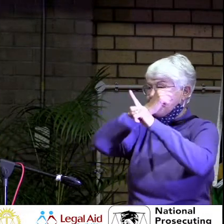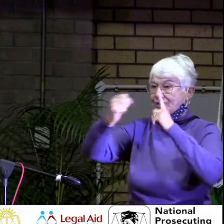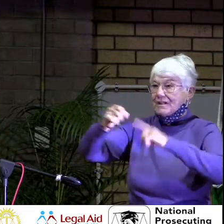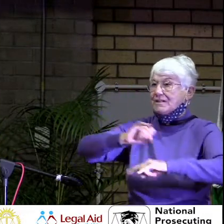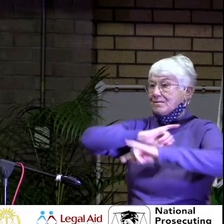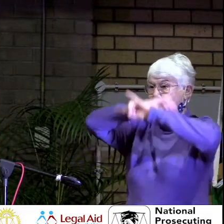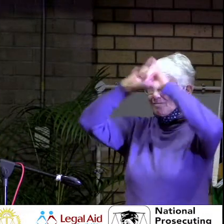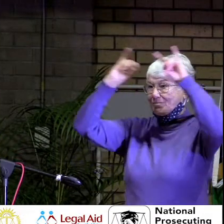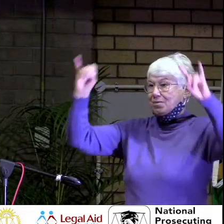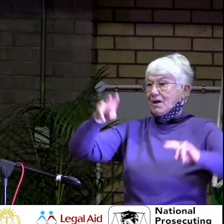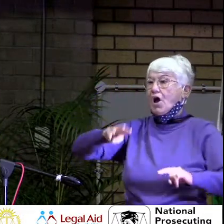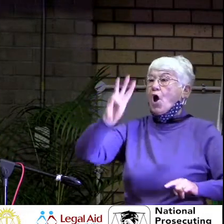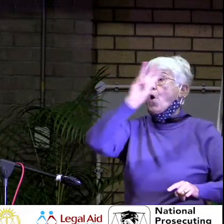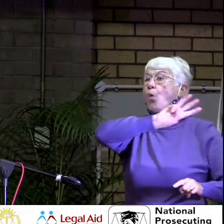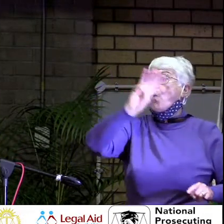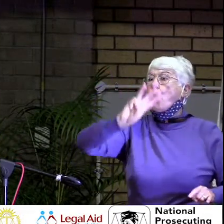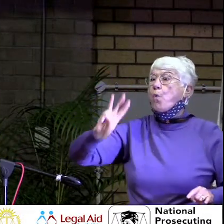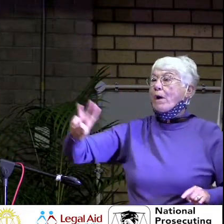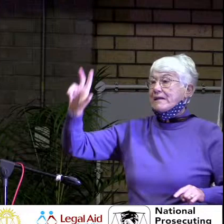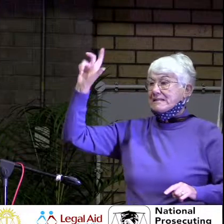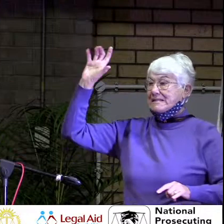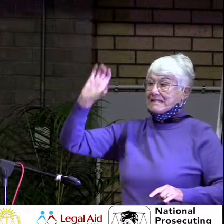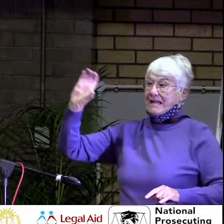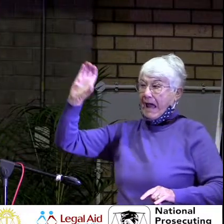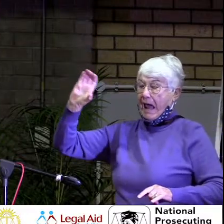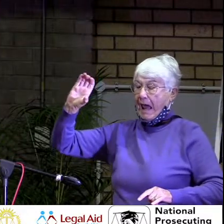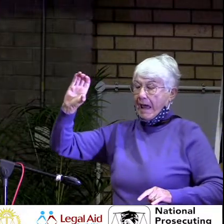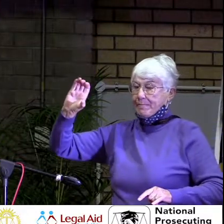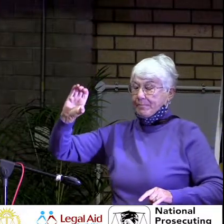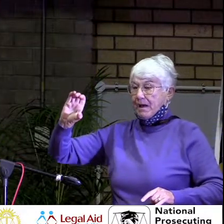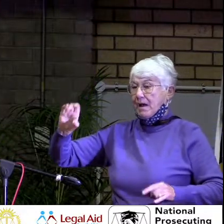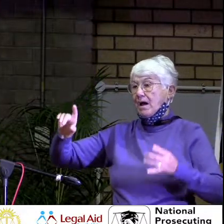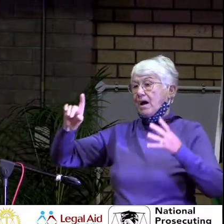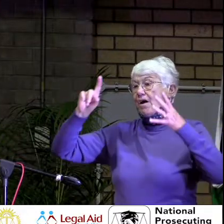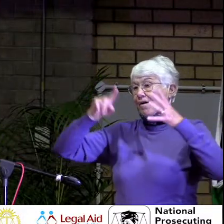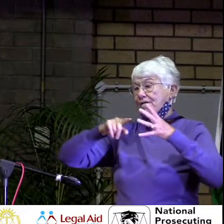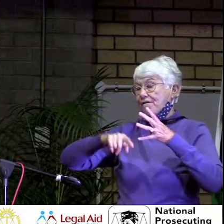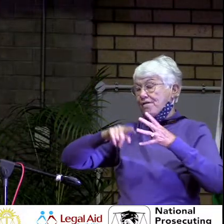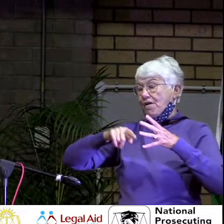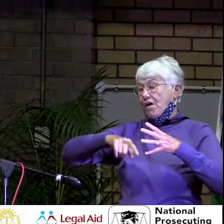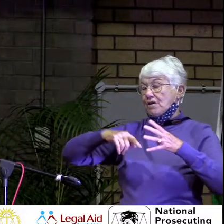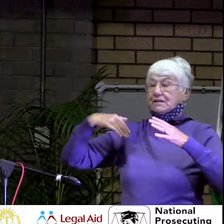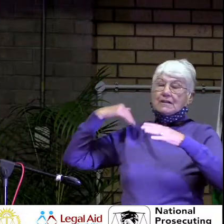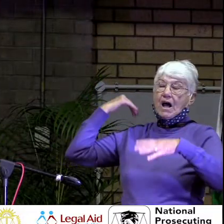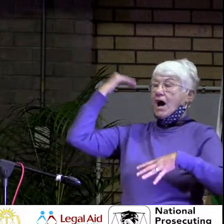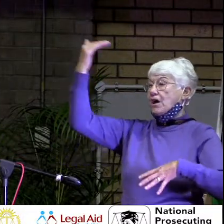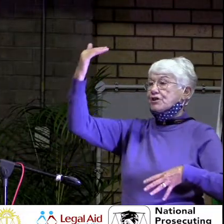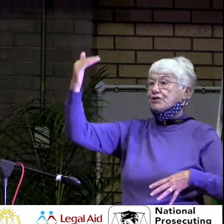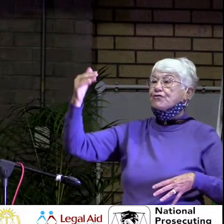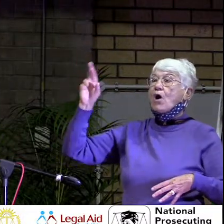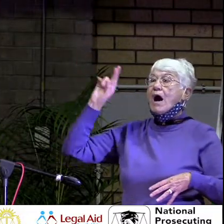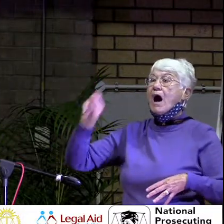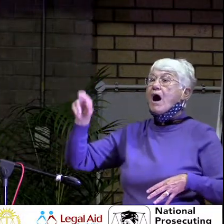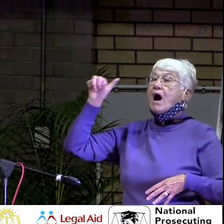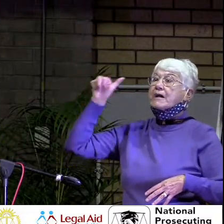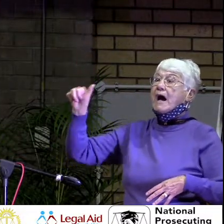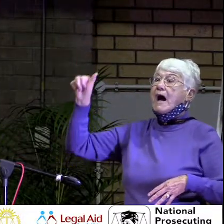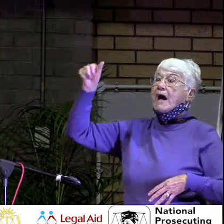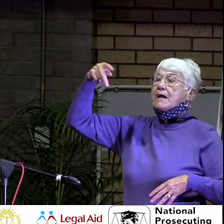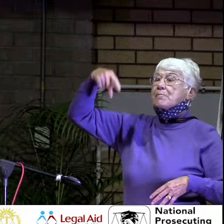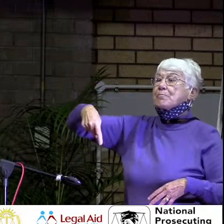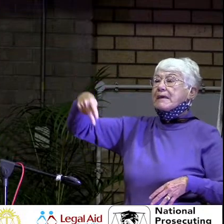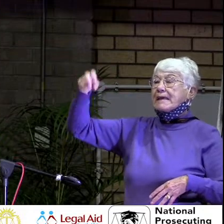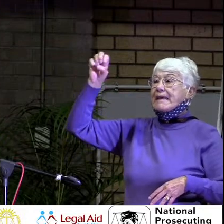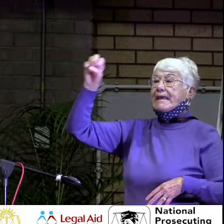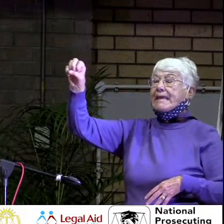And number 4 on the list for rape, and the highest in the Western Cape. You may also have heard that